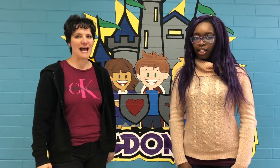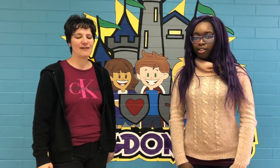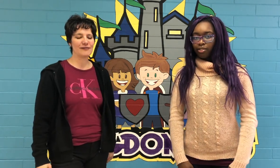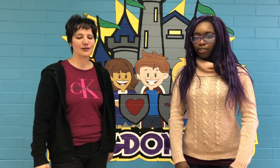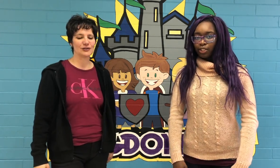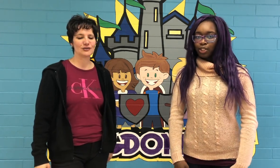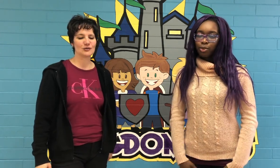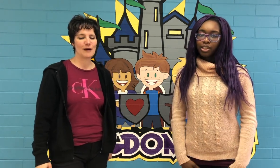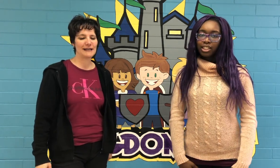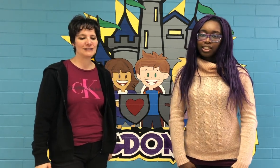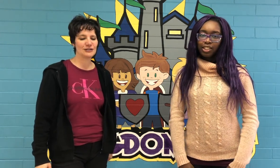5, verse